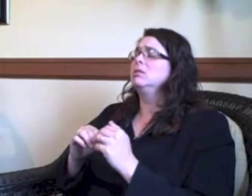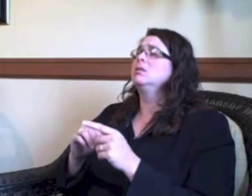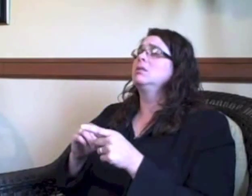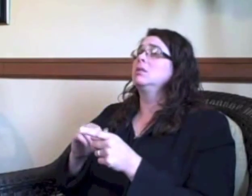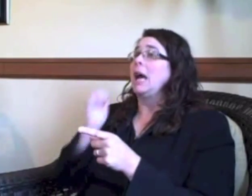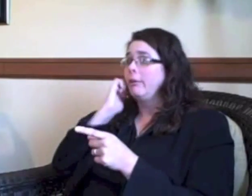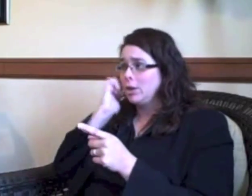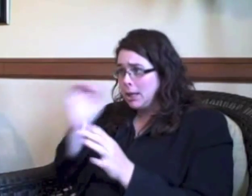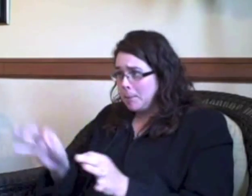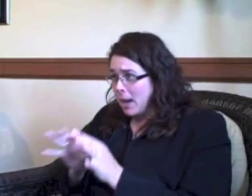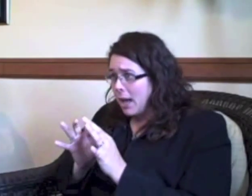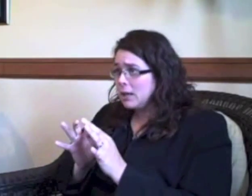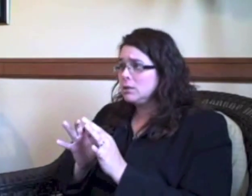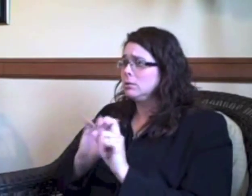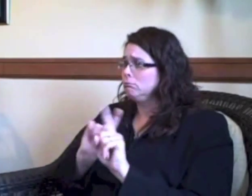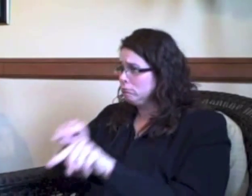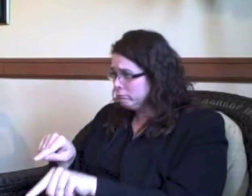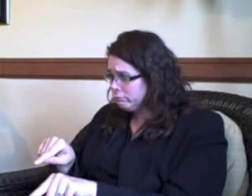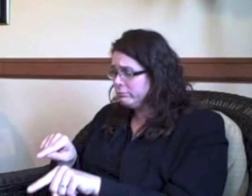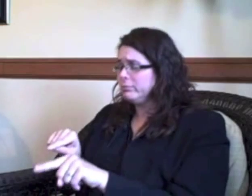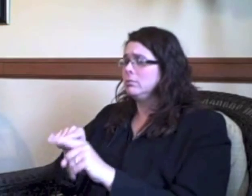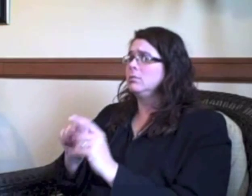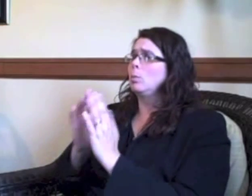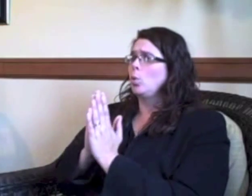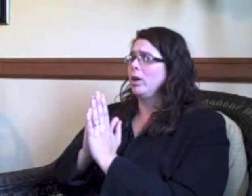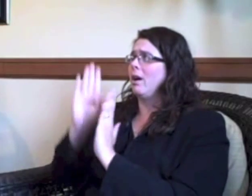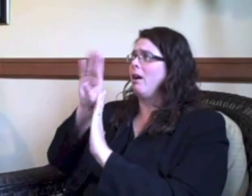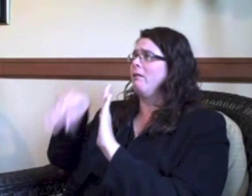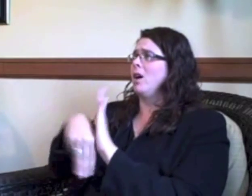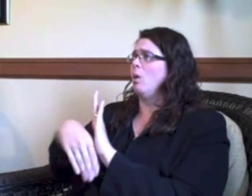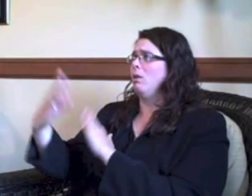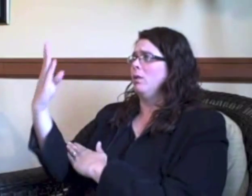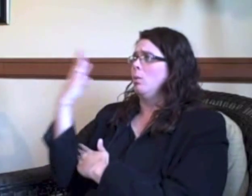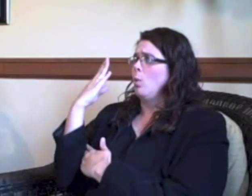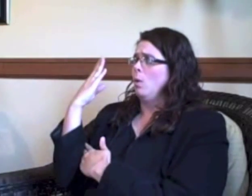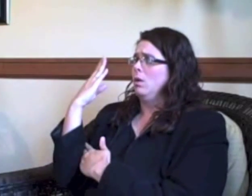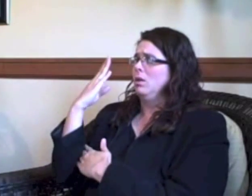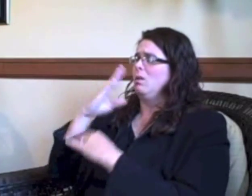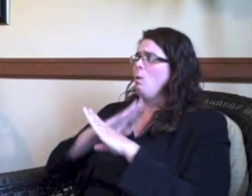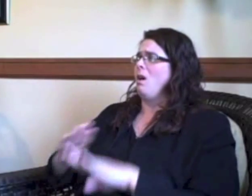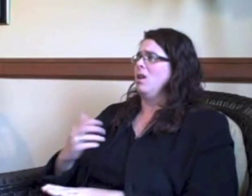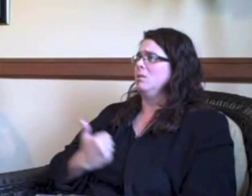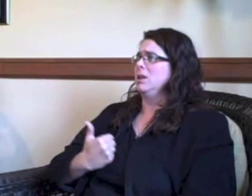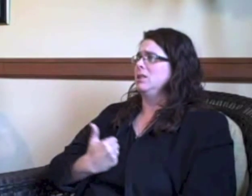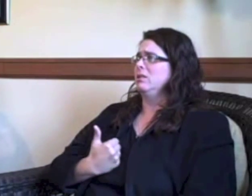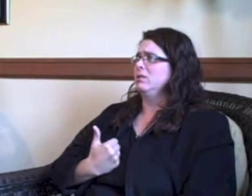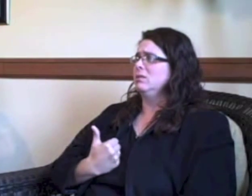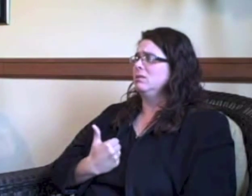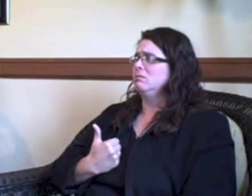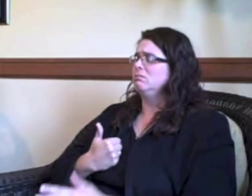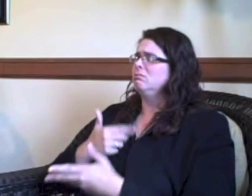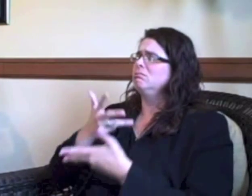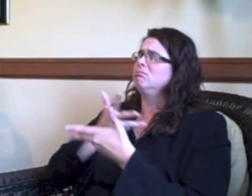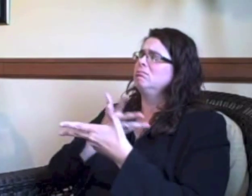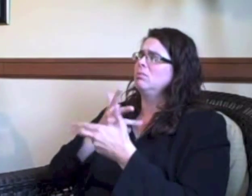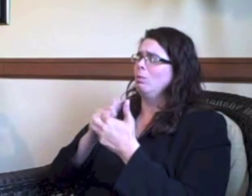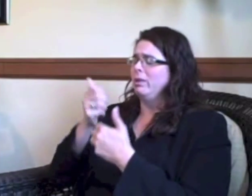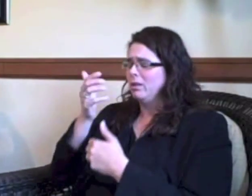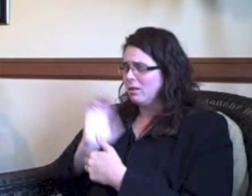I do readings in the office. I have evening prayer. I attend Mass every day. And I pray for a half hour in the morning